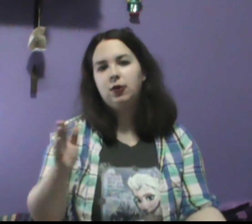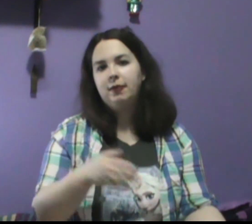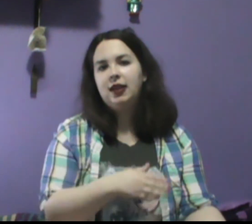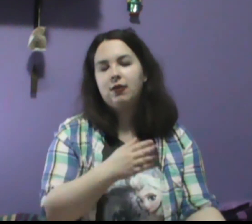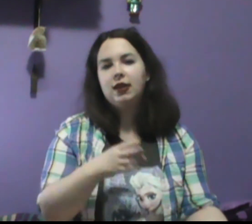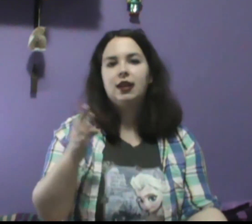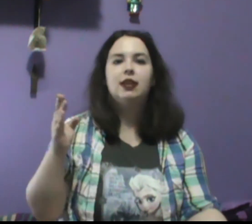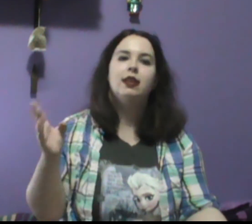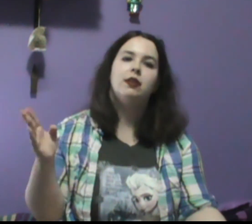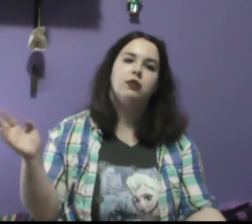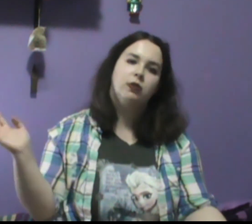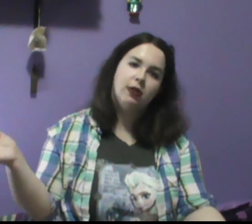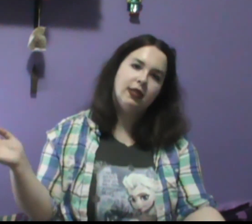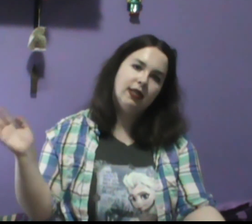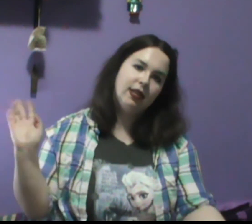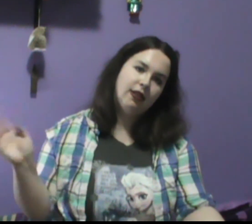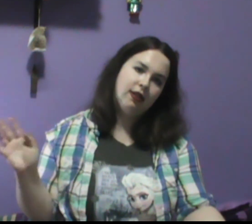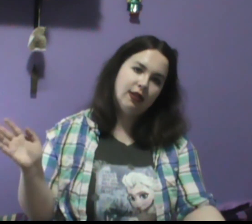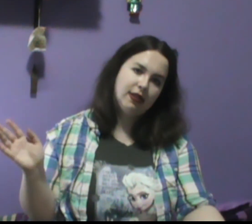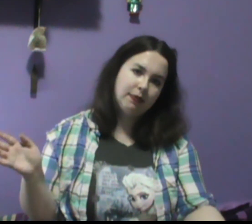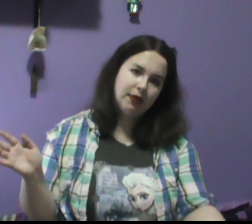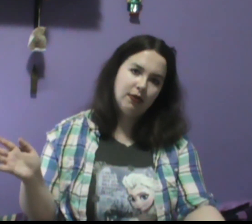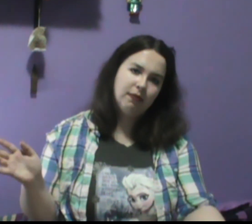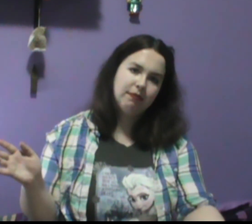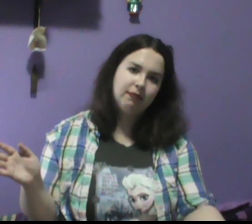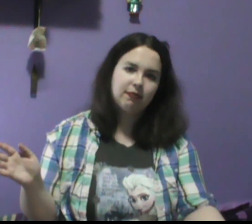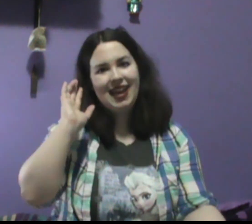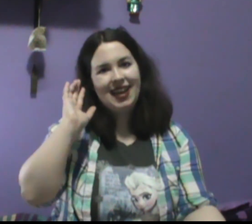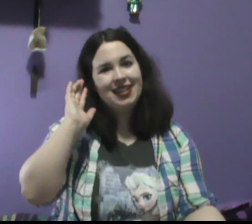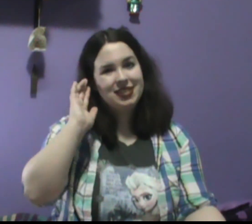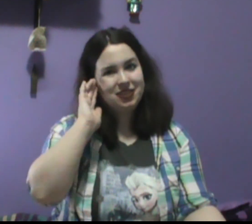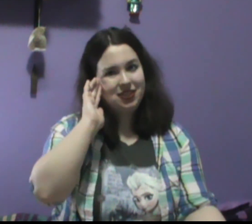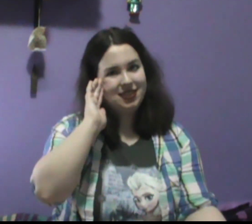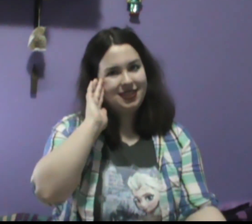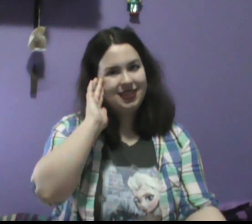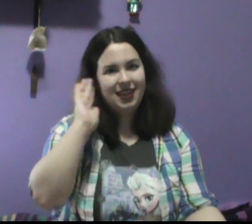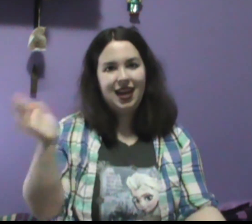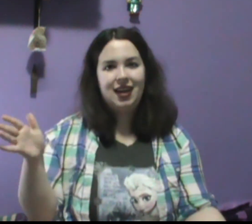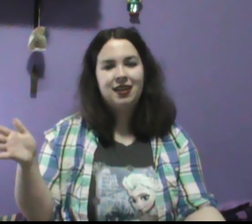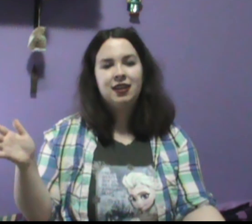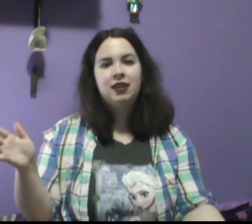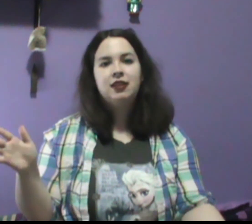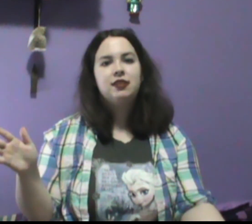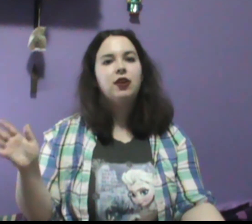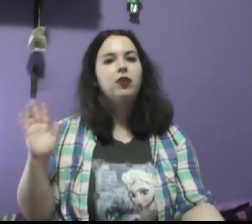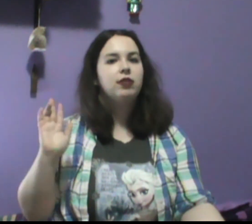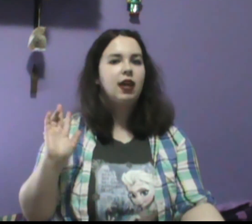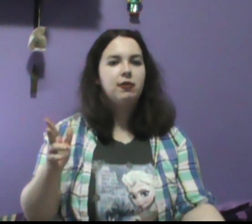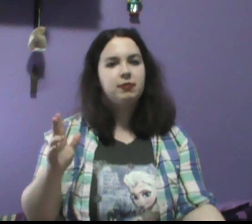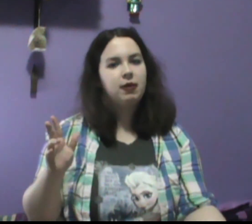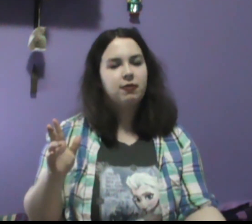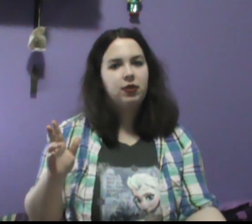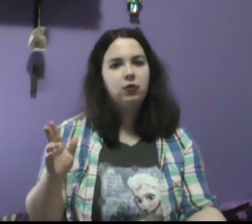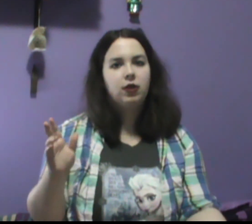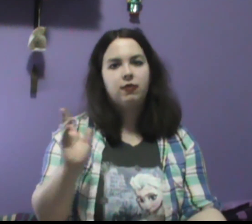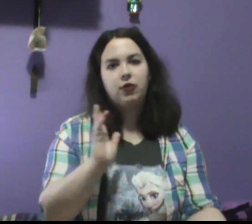many great like little stories in this episode. And just, yeah. So that was my review of Code